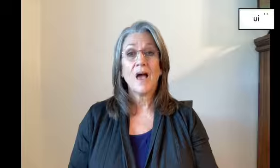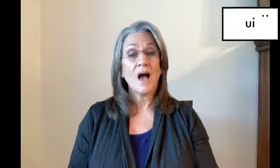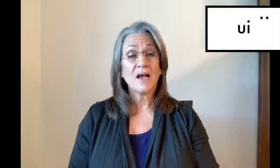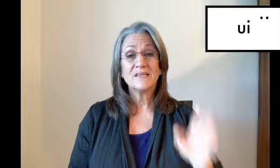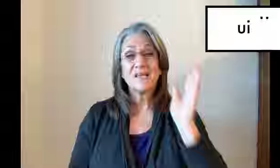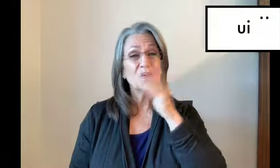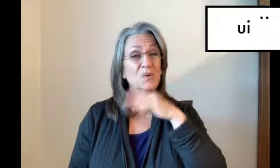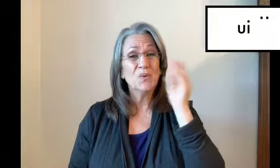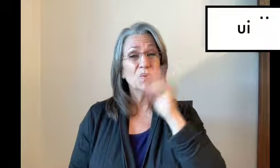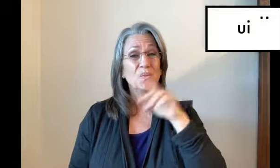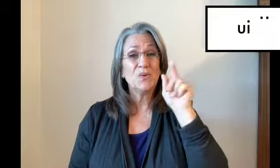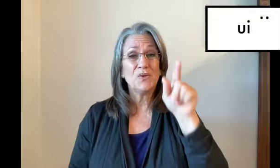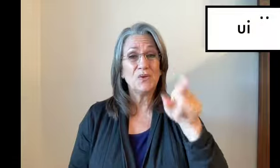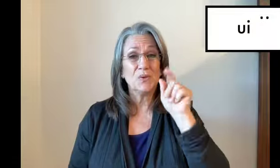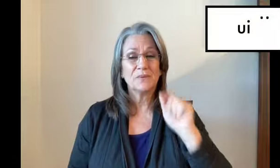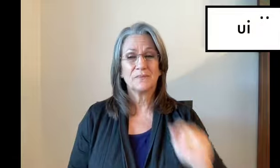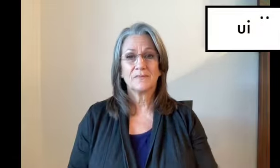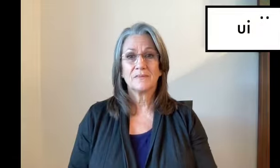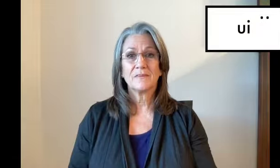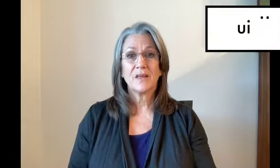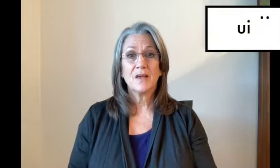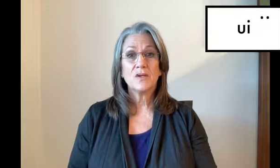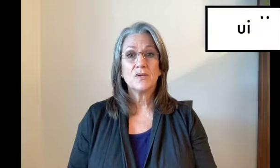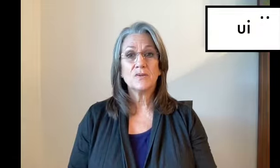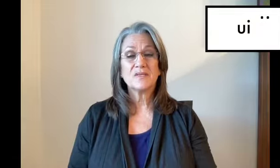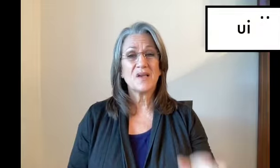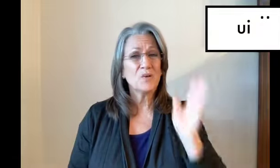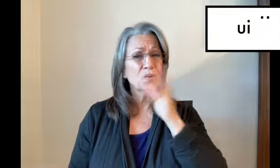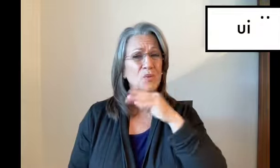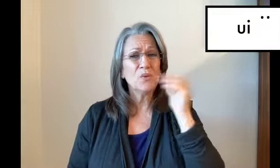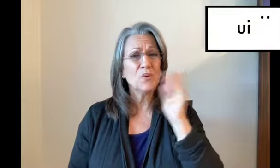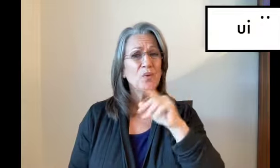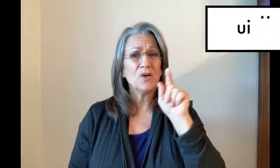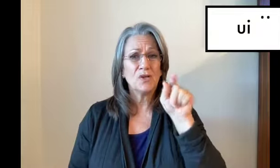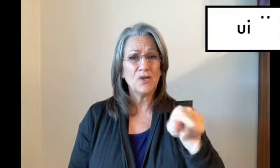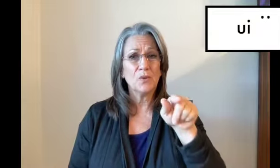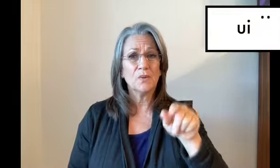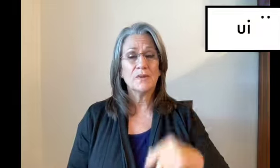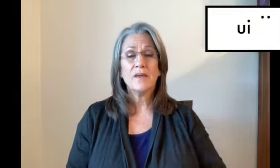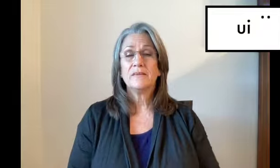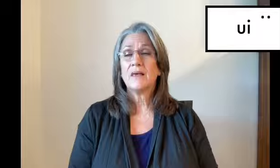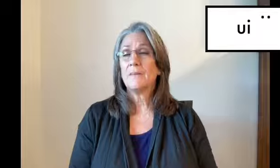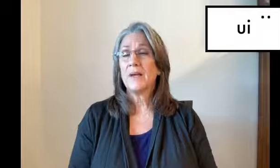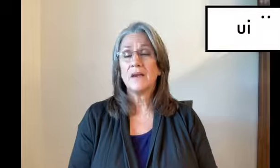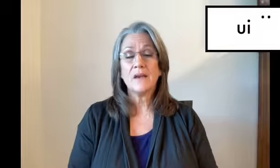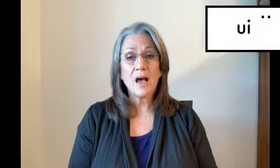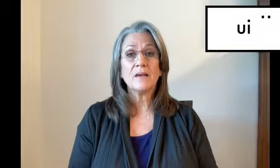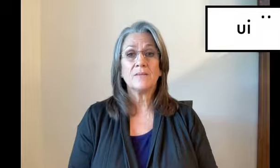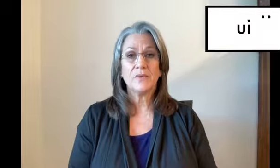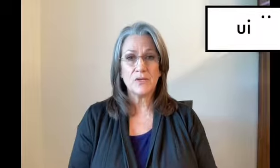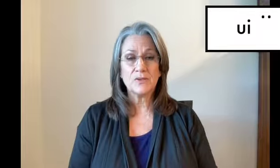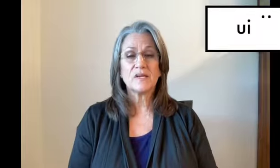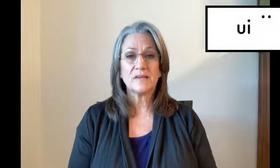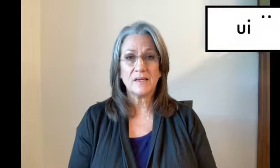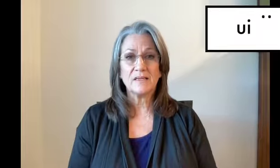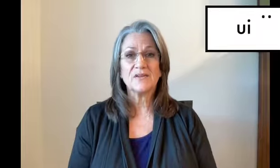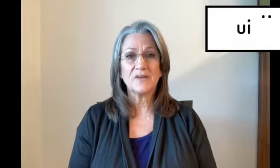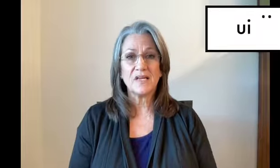I say ooh, you. You say ooh, you. That may not be used at the end of an